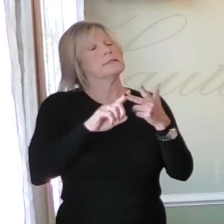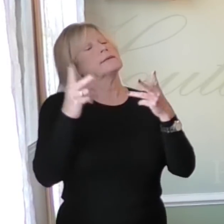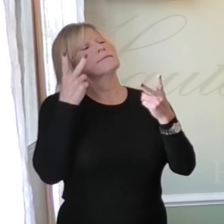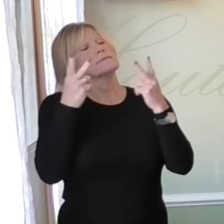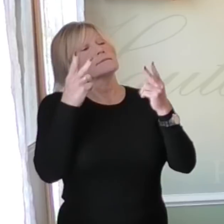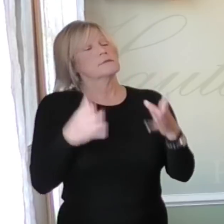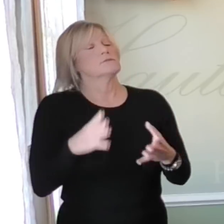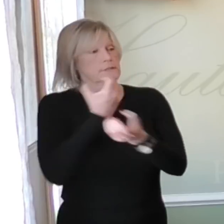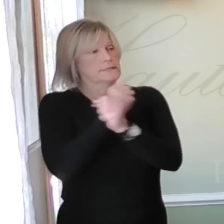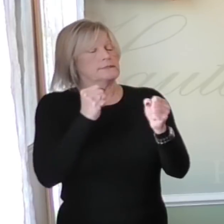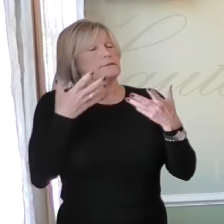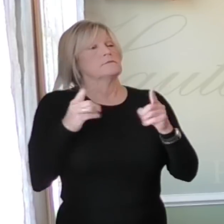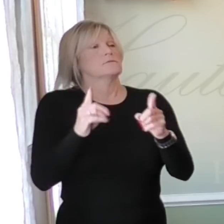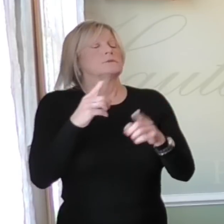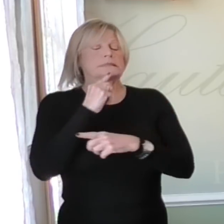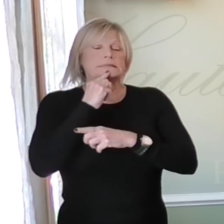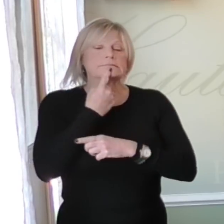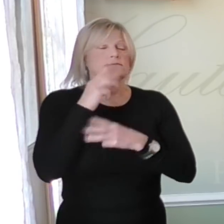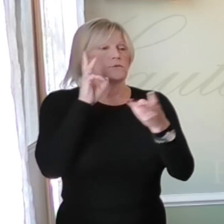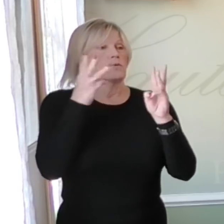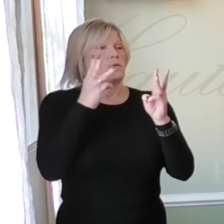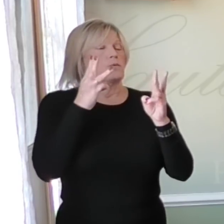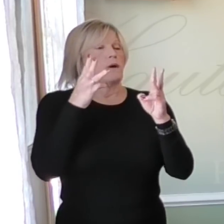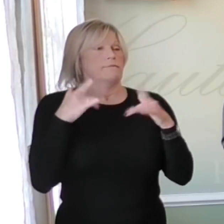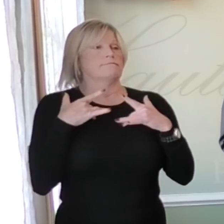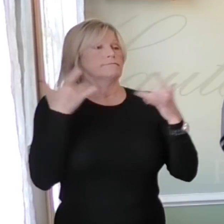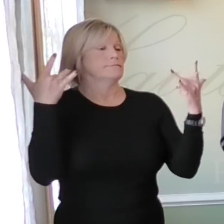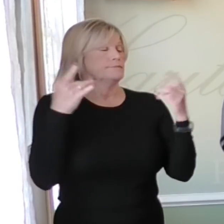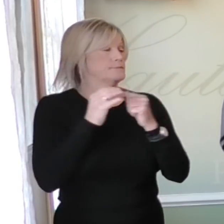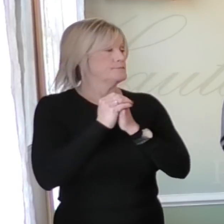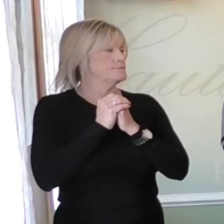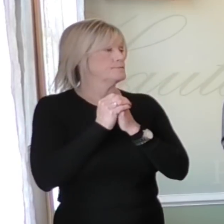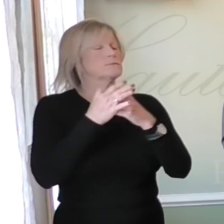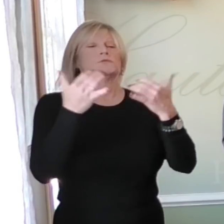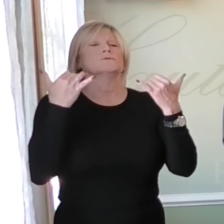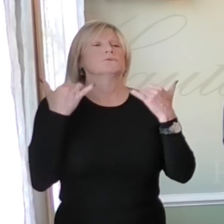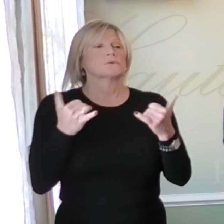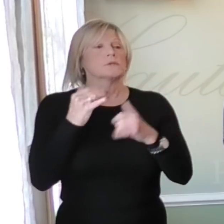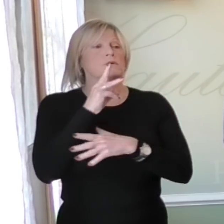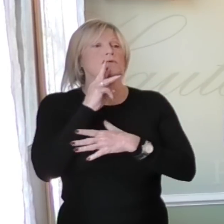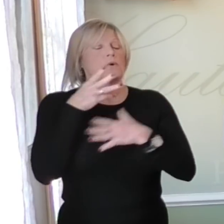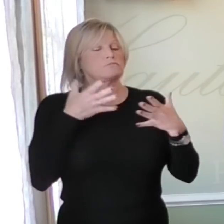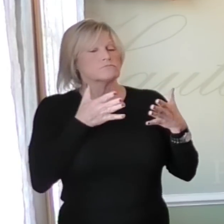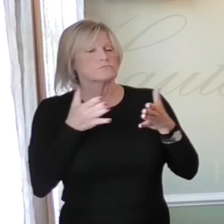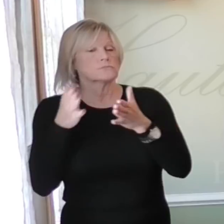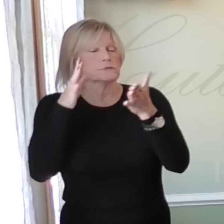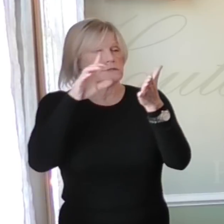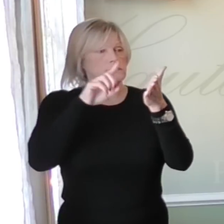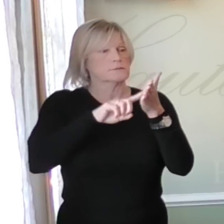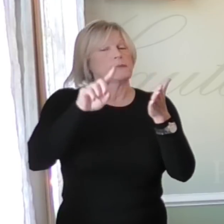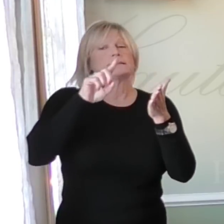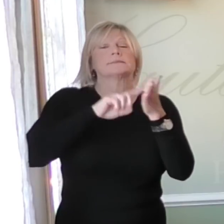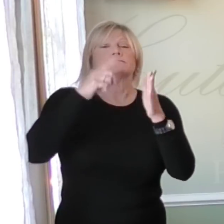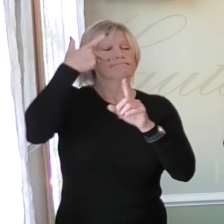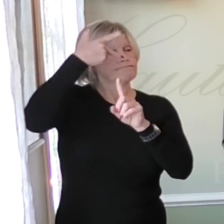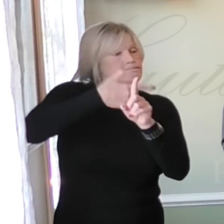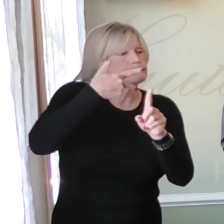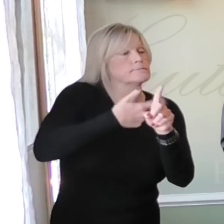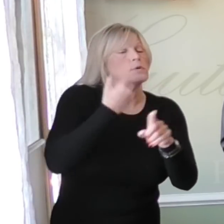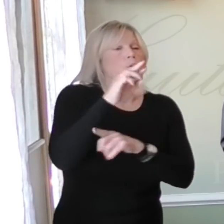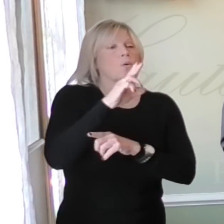during severe weather events. Currently, waterways are inspected on a quarterly